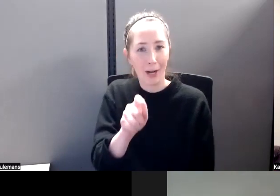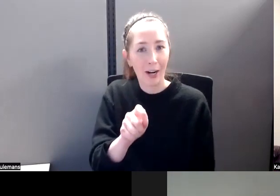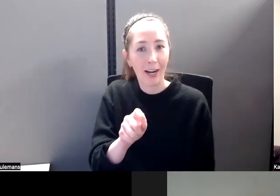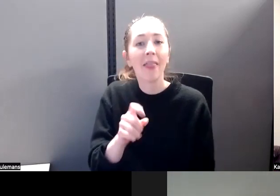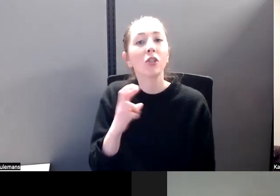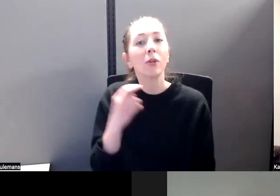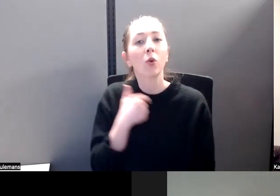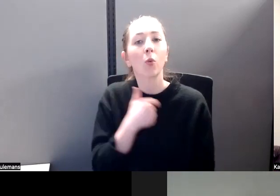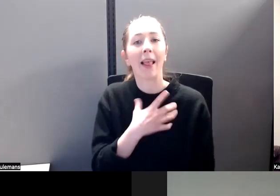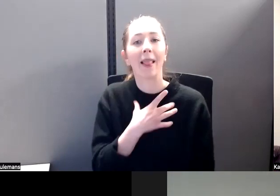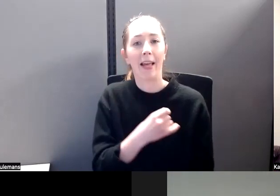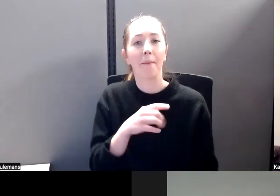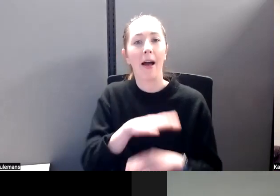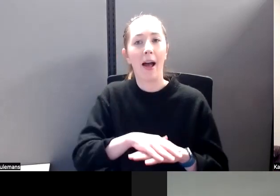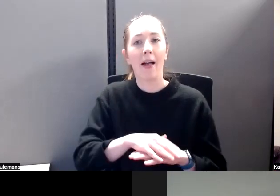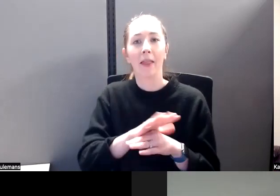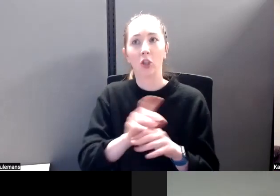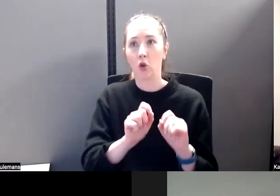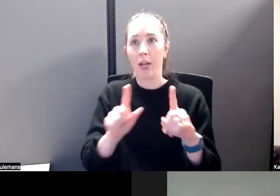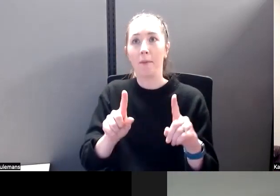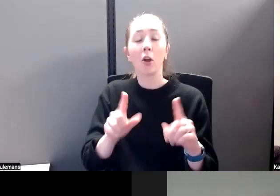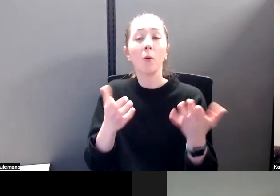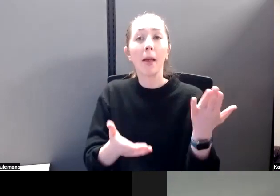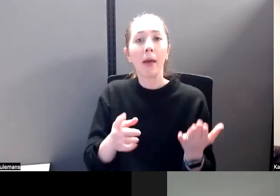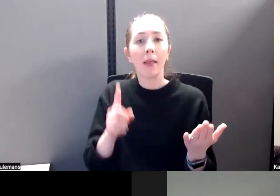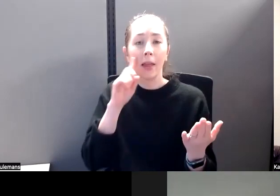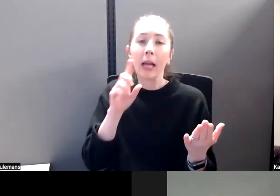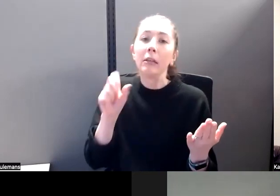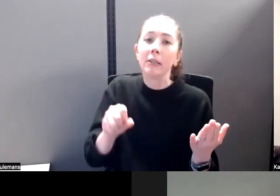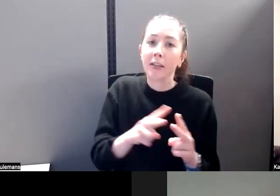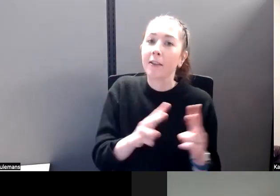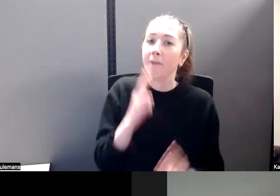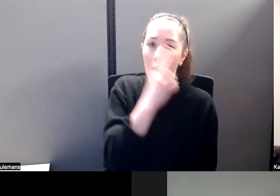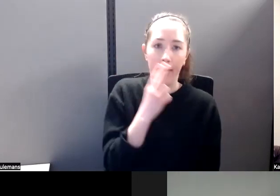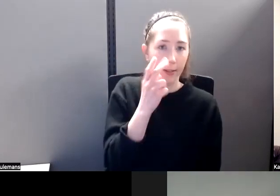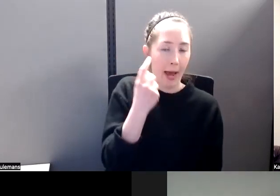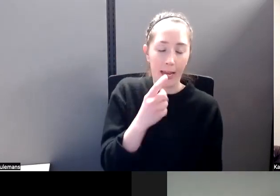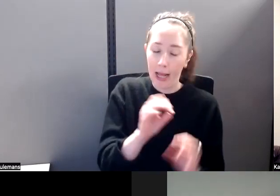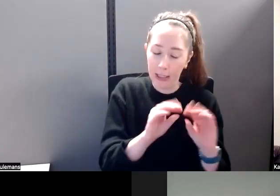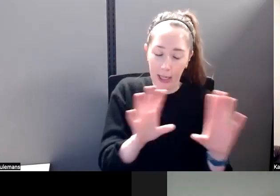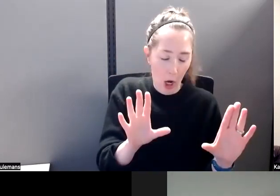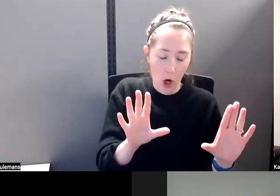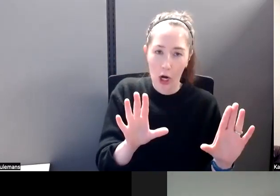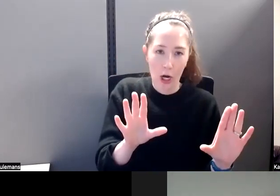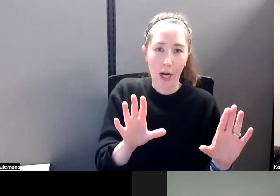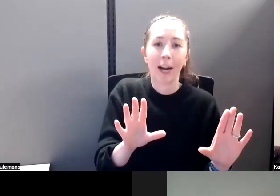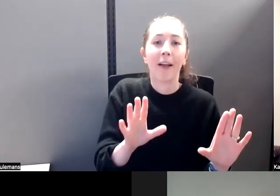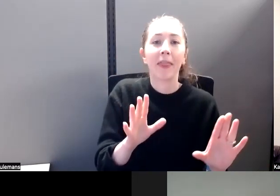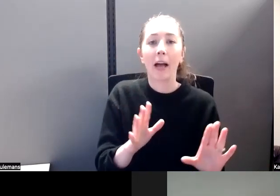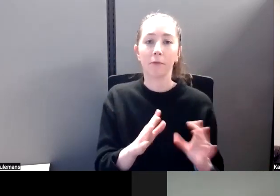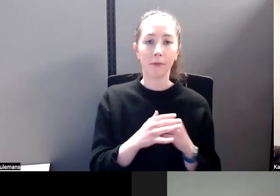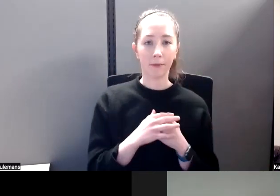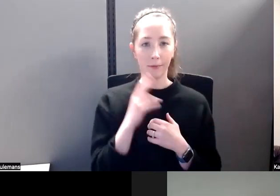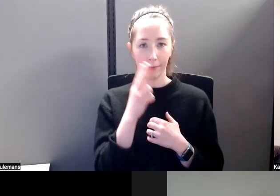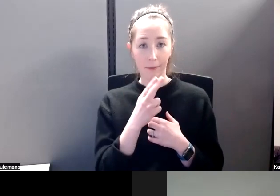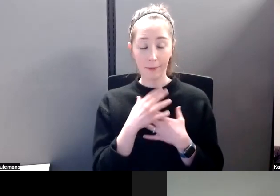him on screen. You might not even know that. Yes, look, he's very handsome. I think that's clear. He's got the thing. That smolder thing. We